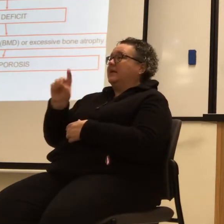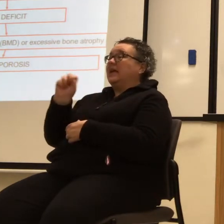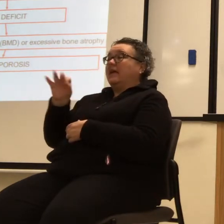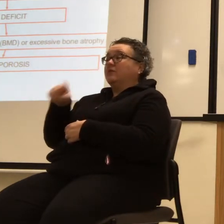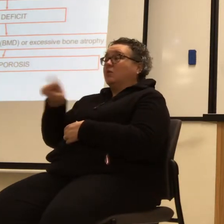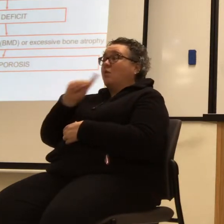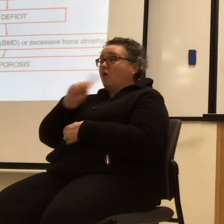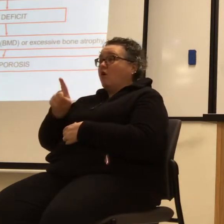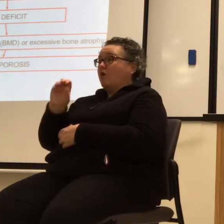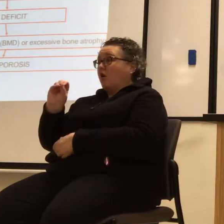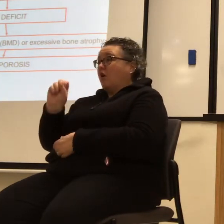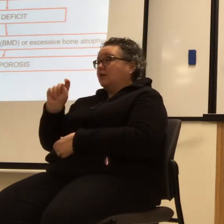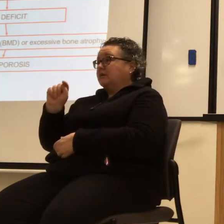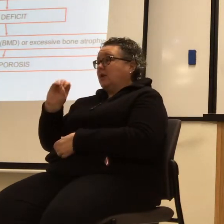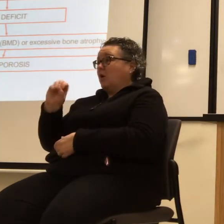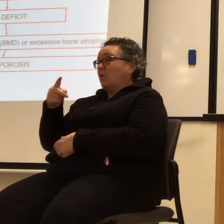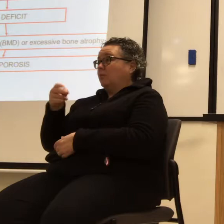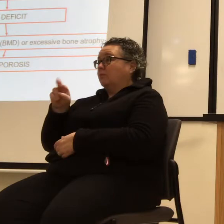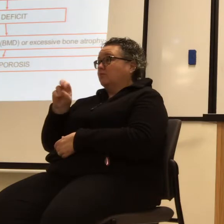osteoporotic,